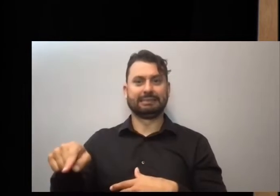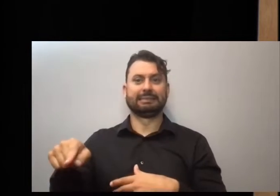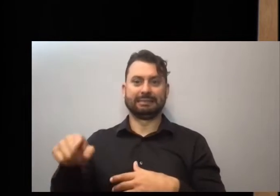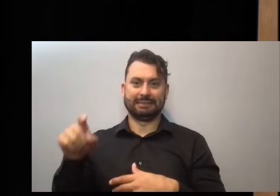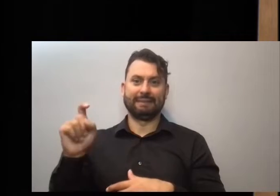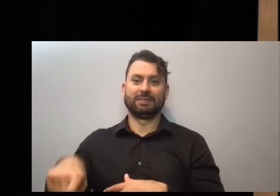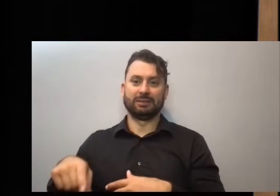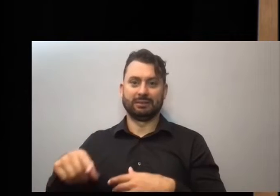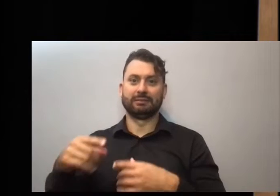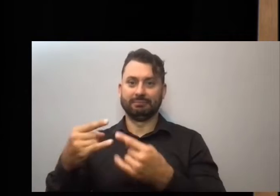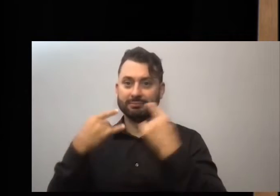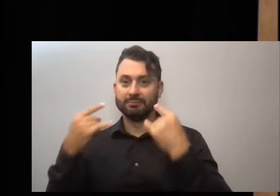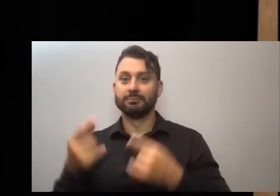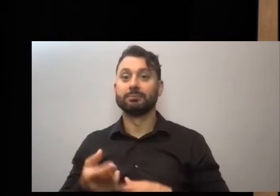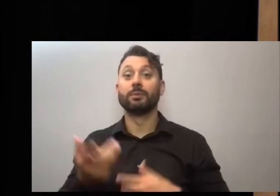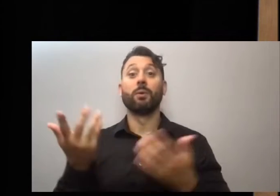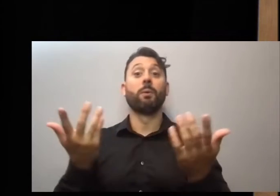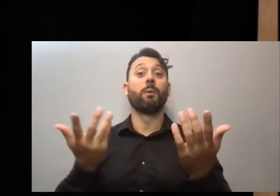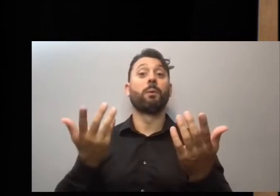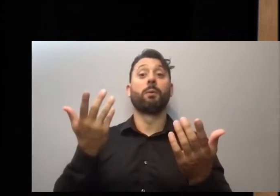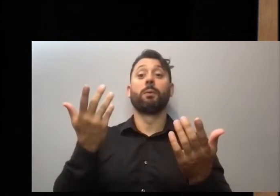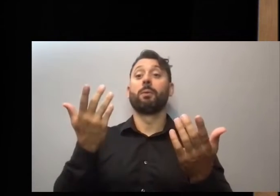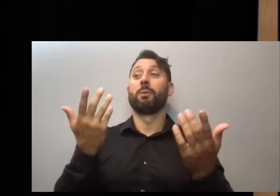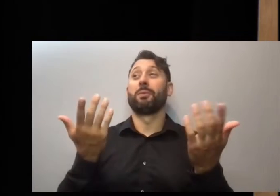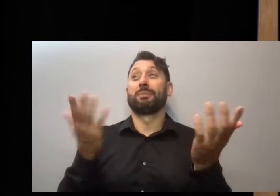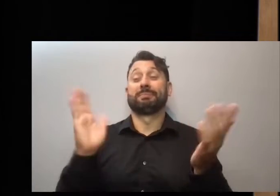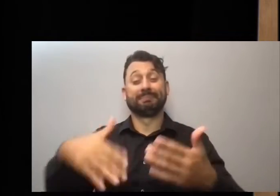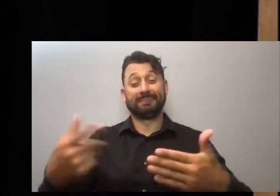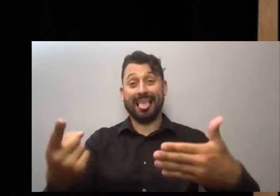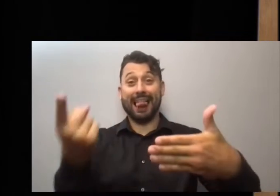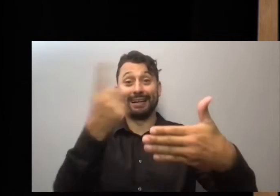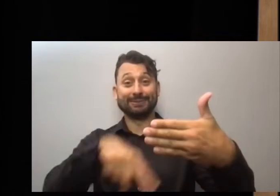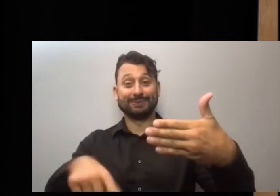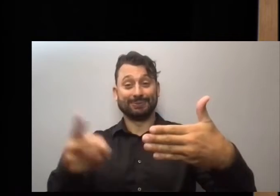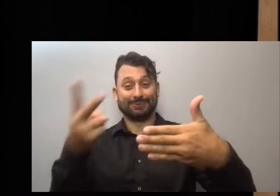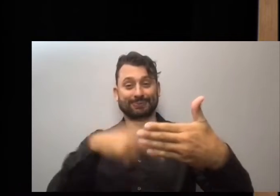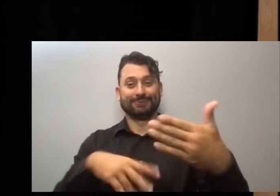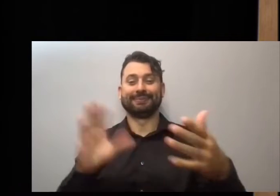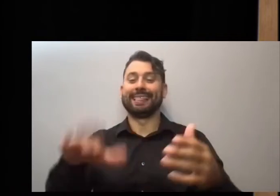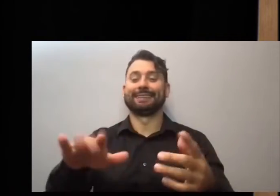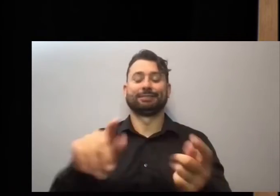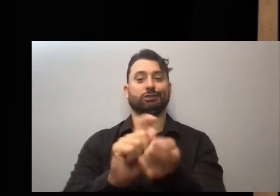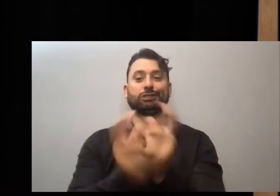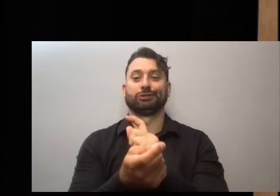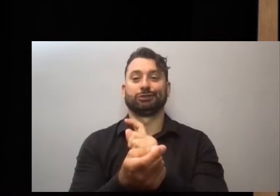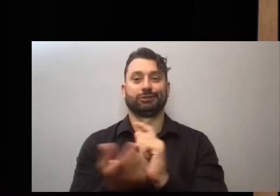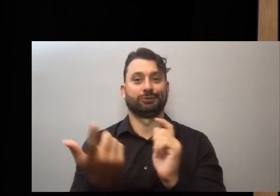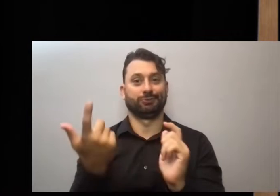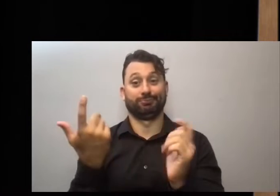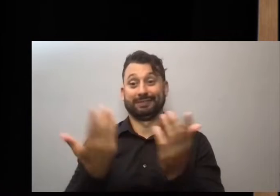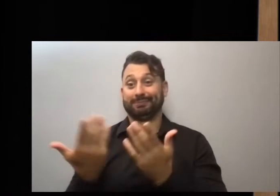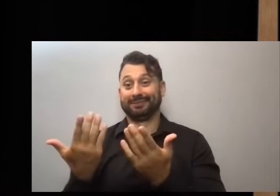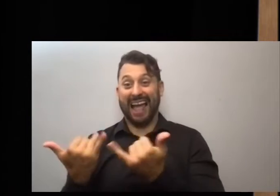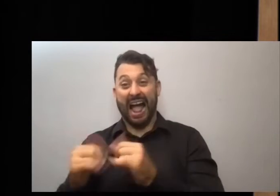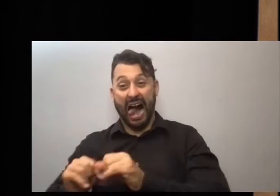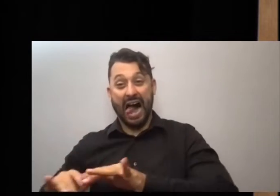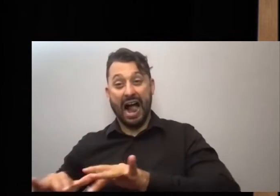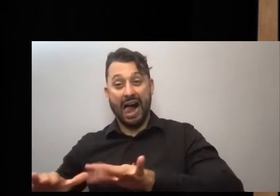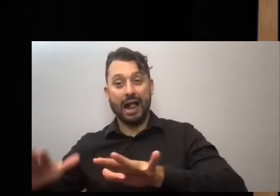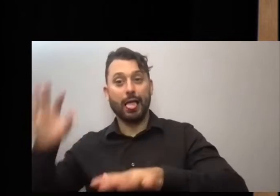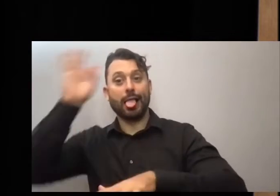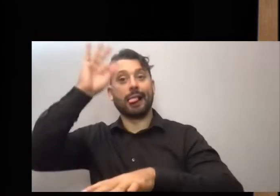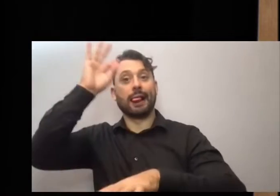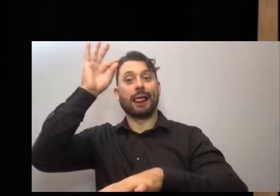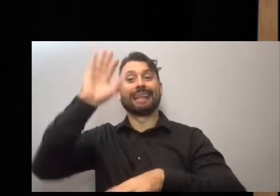that everyone, regardless if they're vaccinated or not, wears a mask. The other times that you might consider